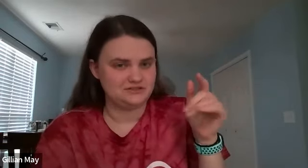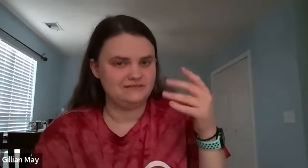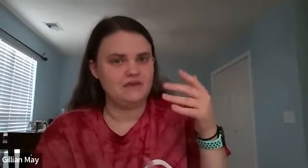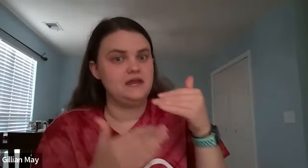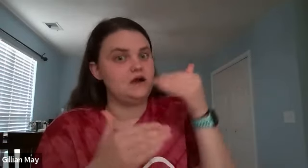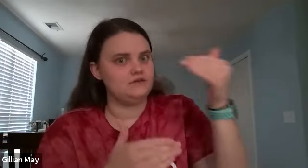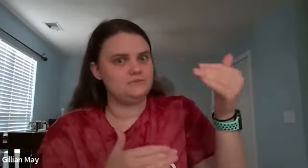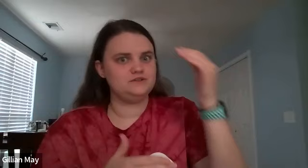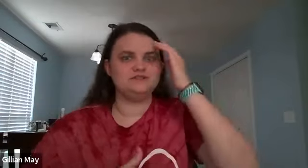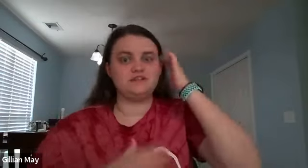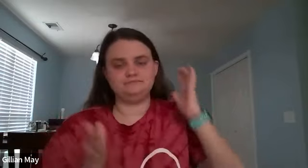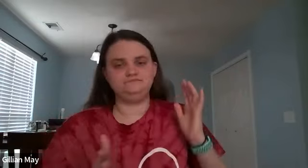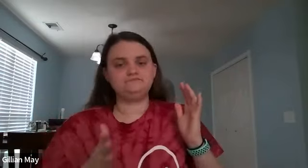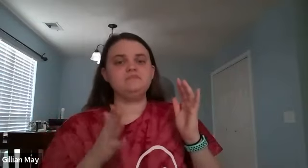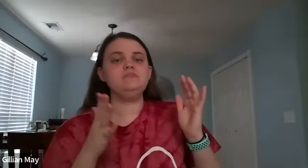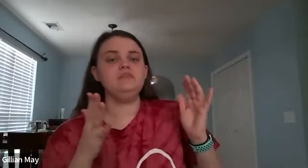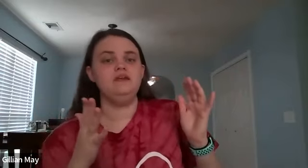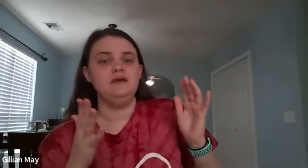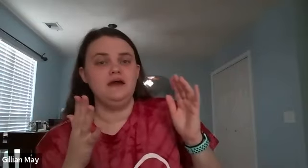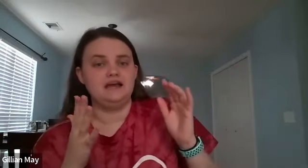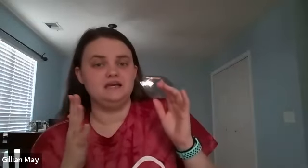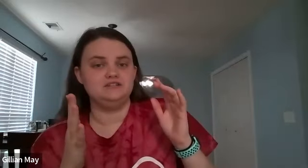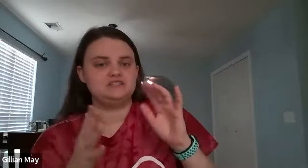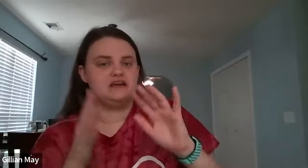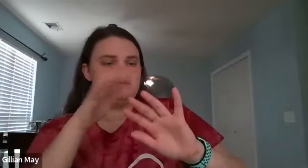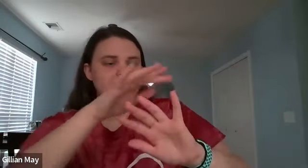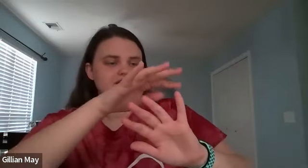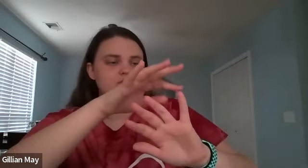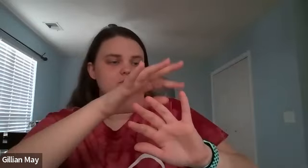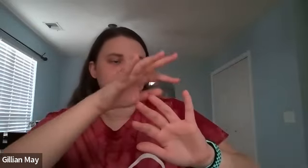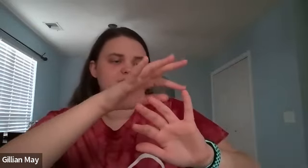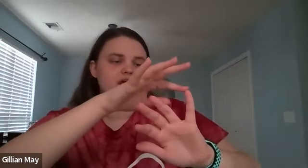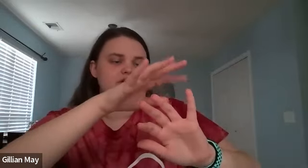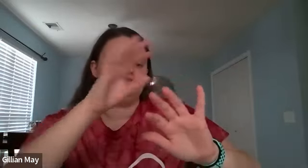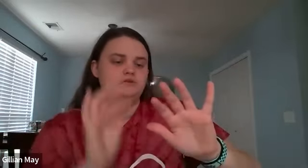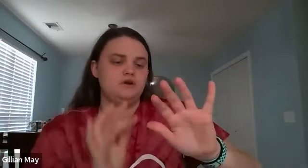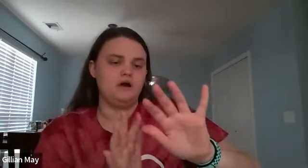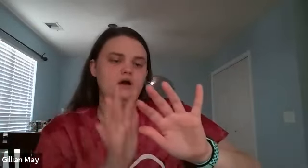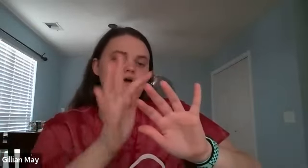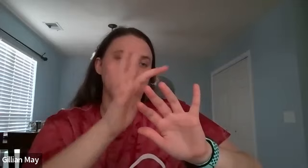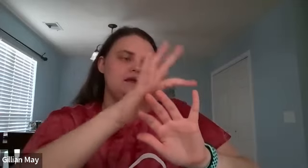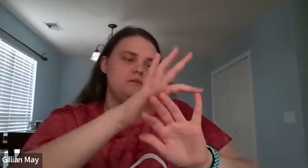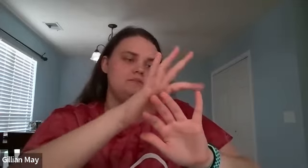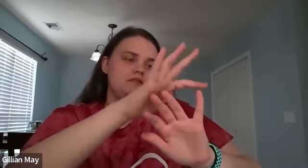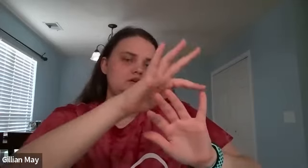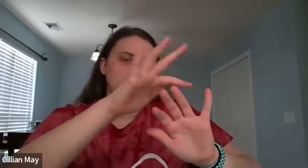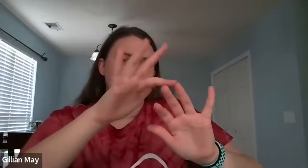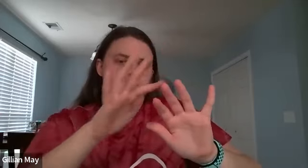especially, and then other numbers. So just kind of like I said, remember, so it kind of you go all the way up and then you come all the way